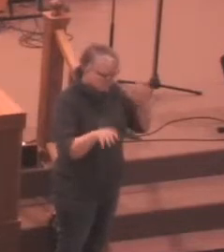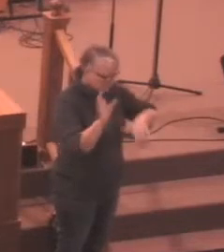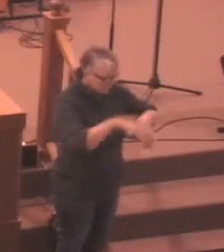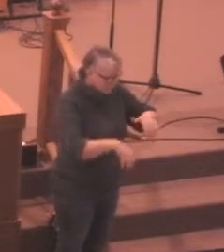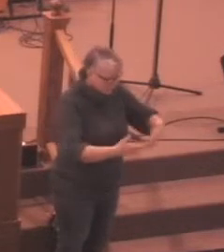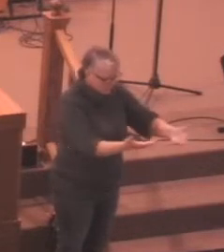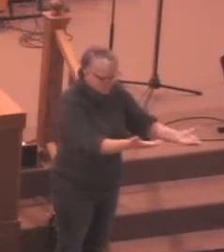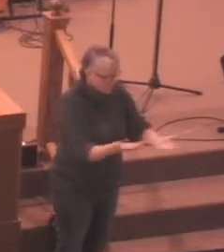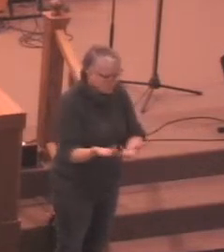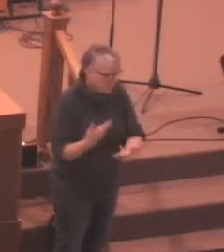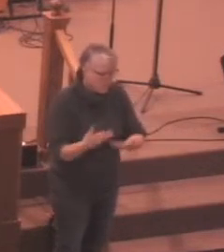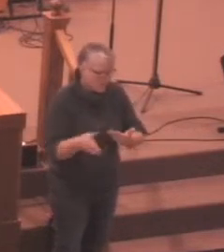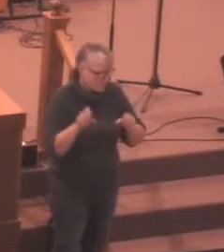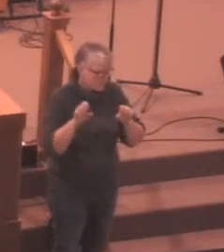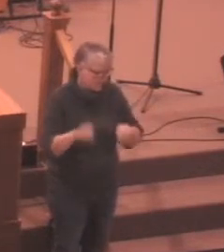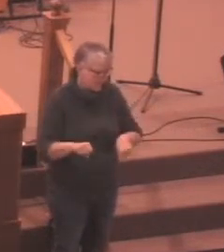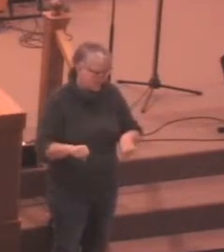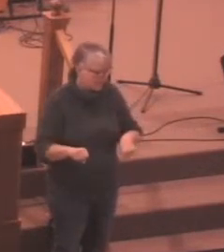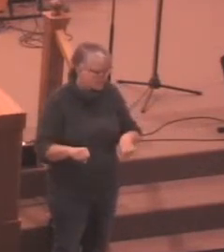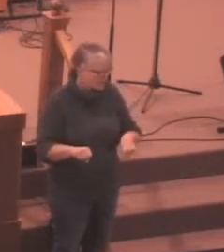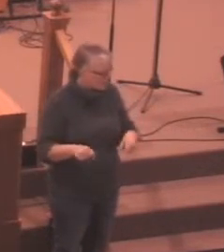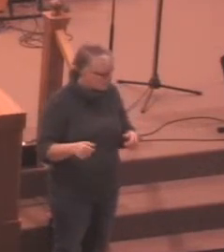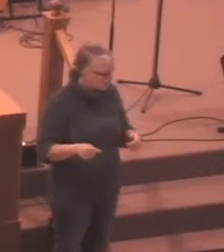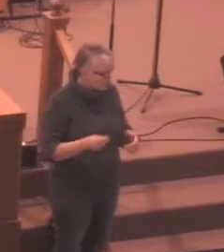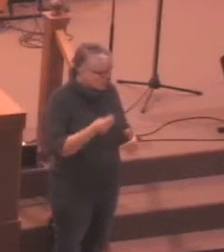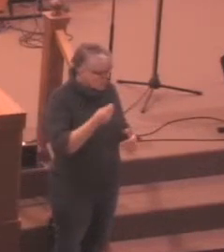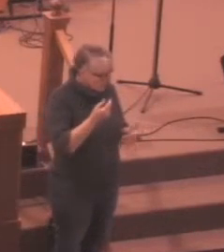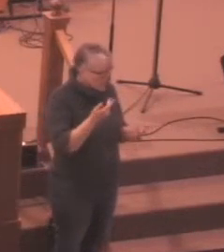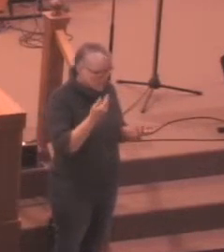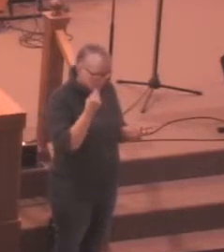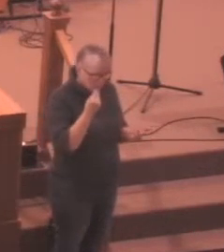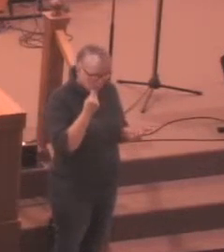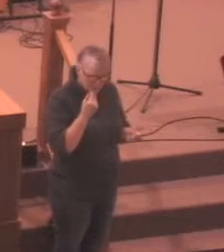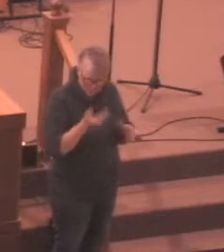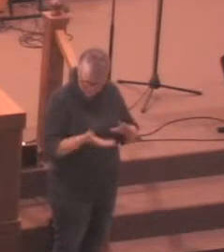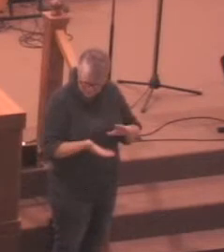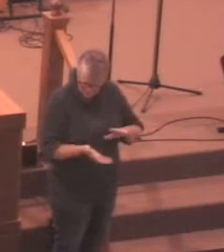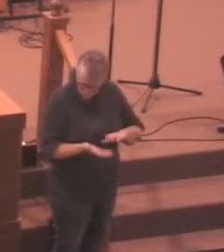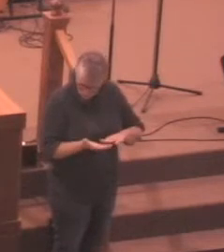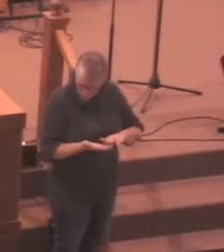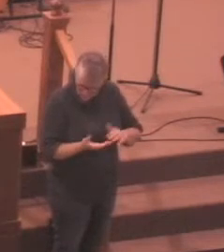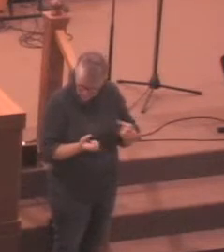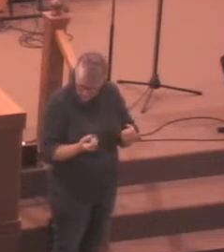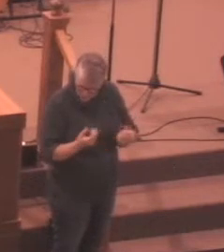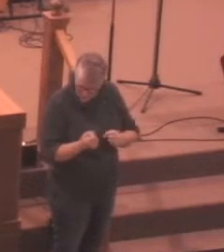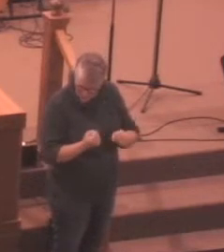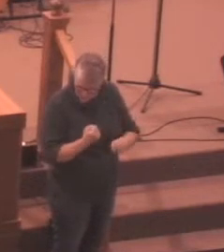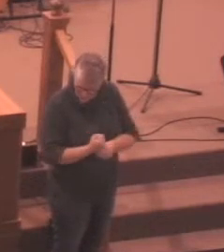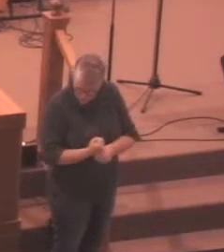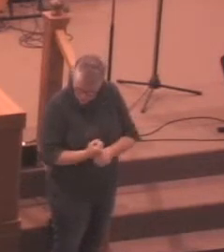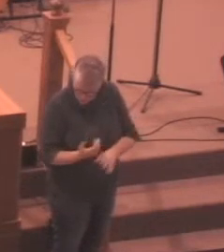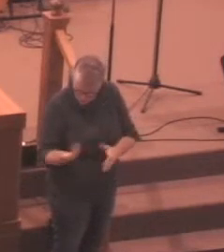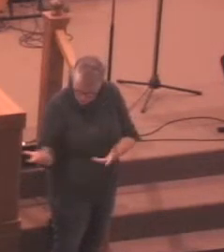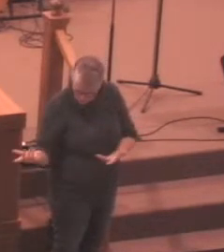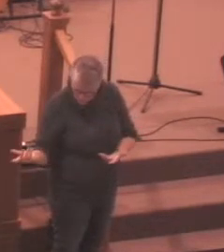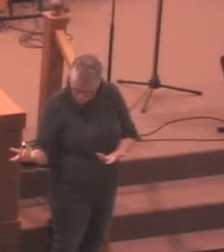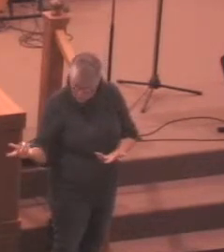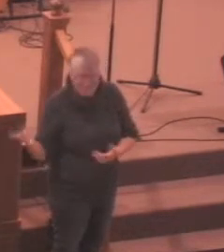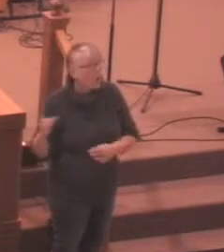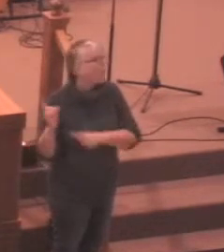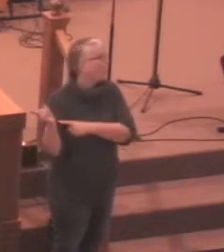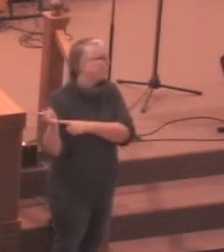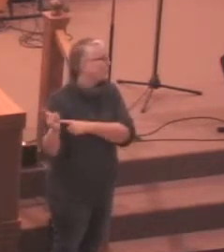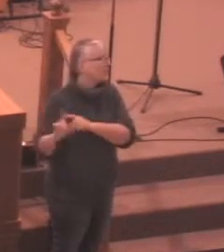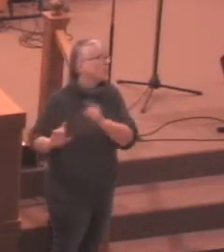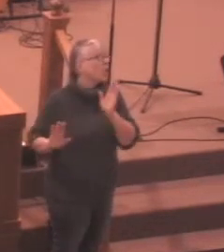and it's been, the food bank's been running how many years about? Oh, I was going to say, it's Diane's